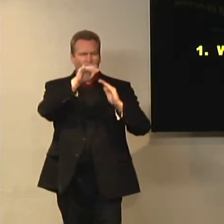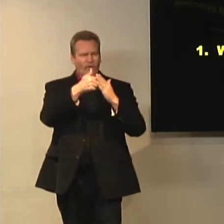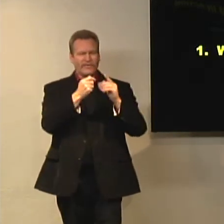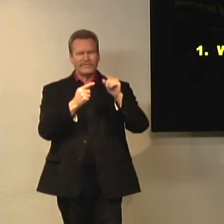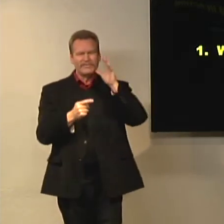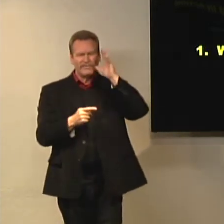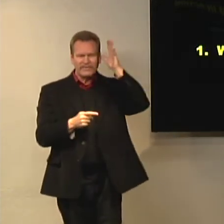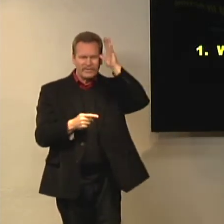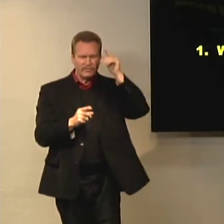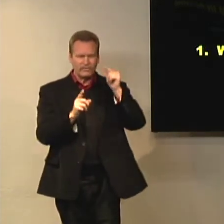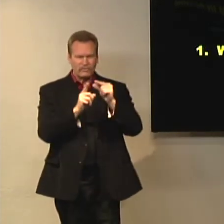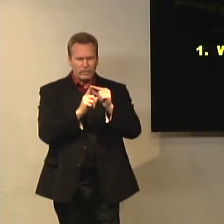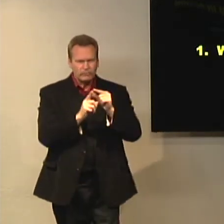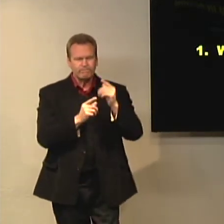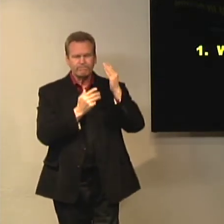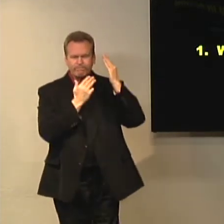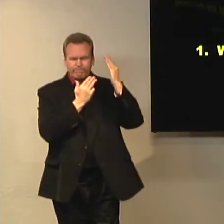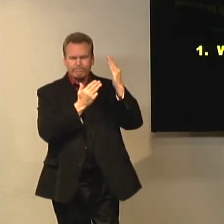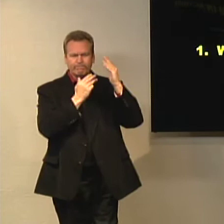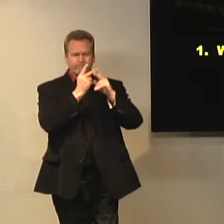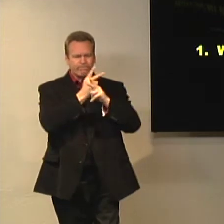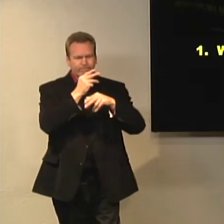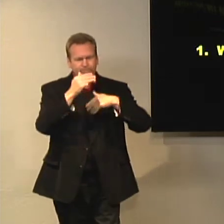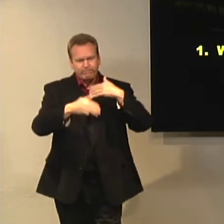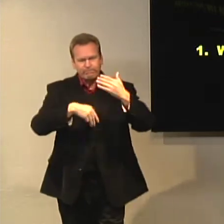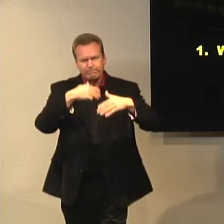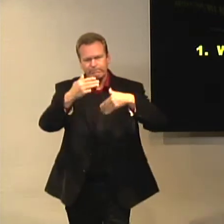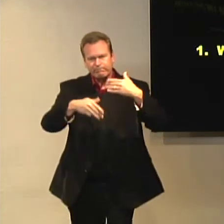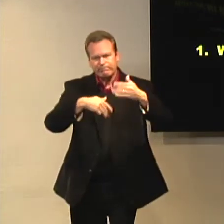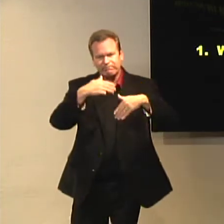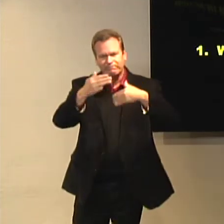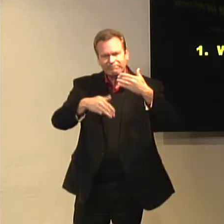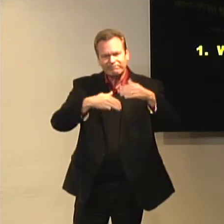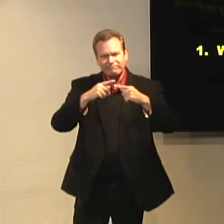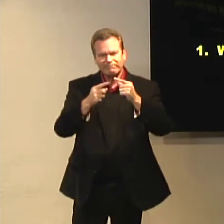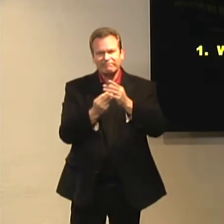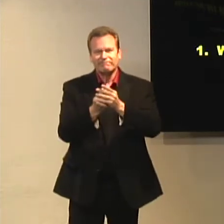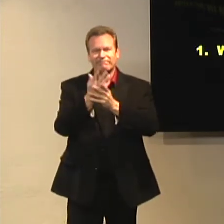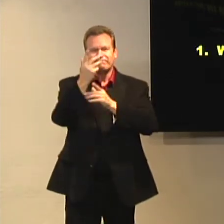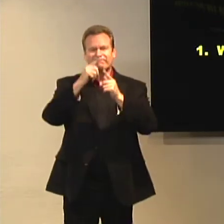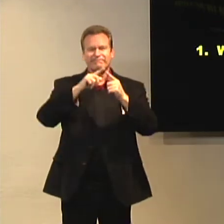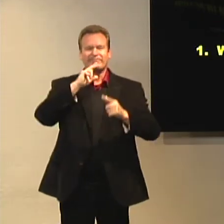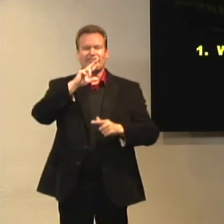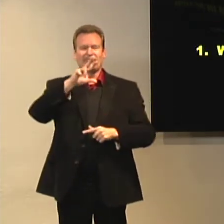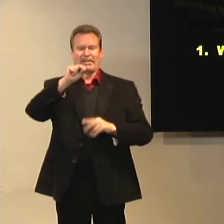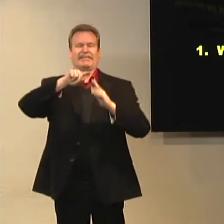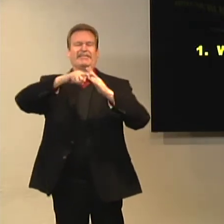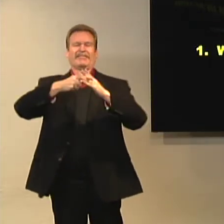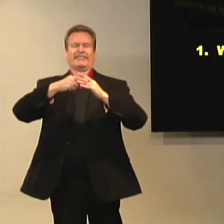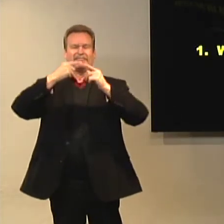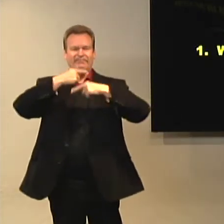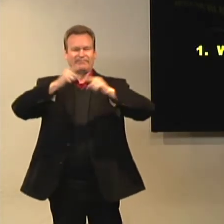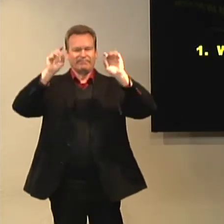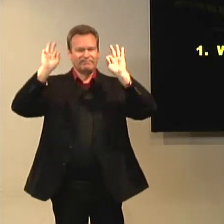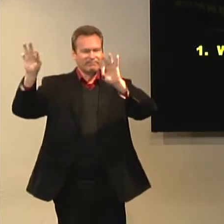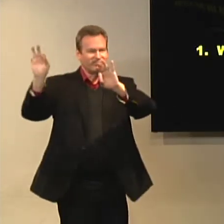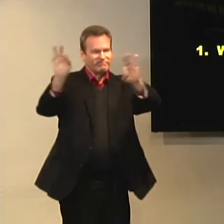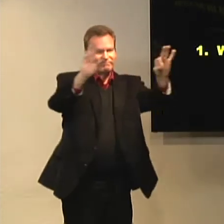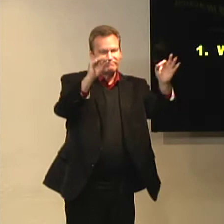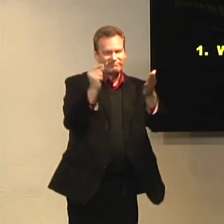I believe that Jesus Christ always obeyed his parents in everything and honored them fully until he grew up, till he was 30, and then he started to